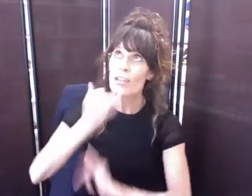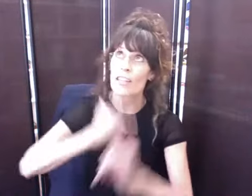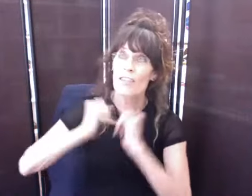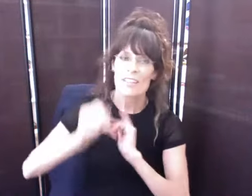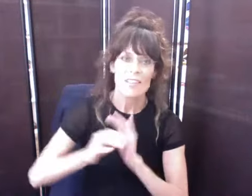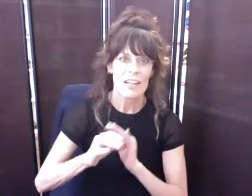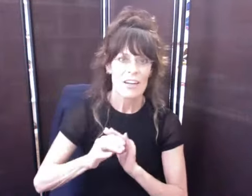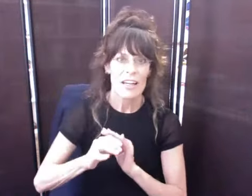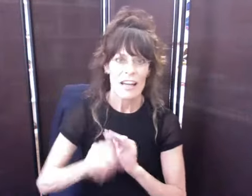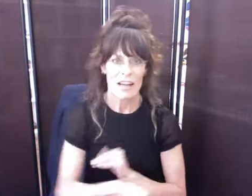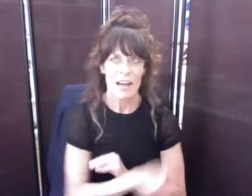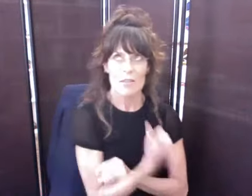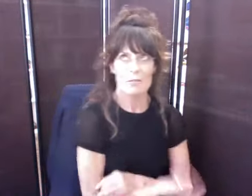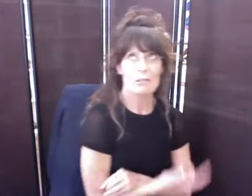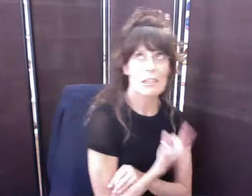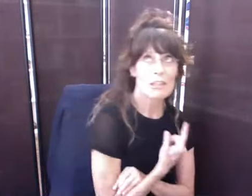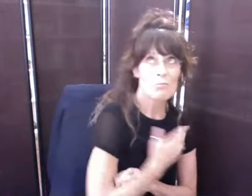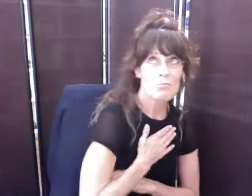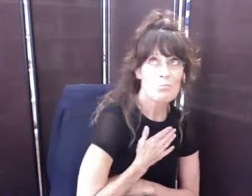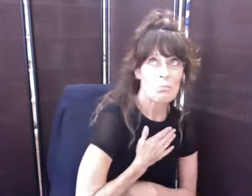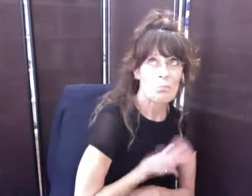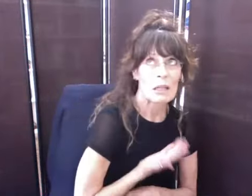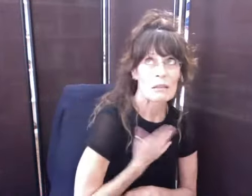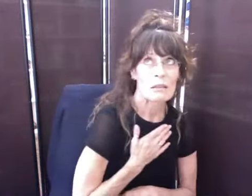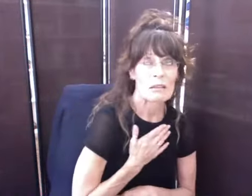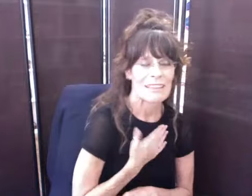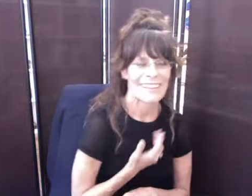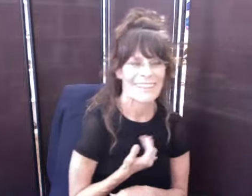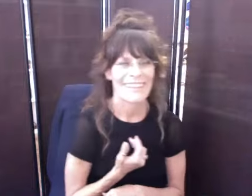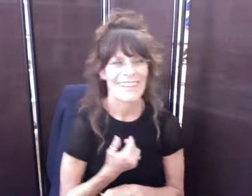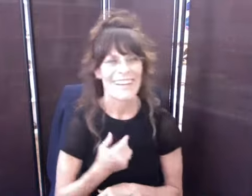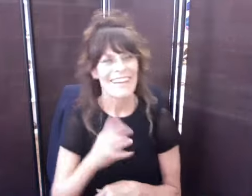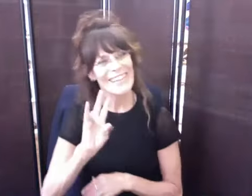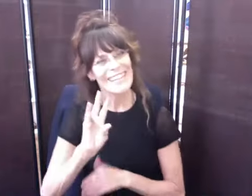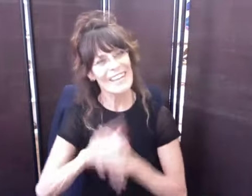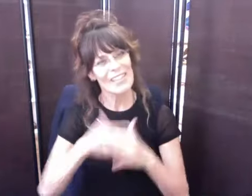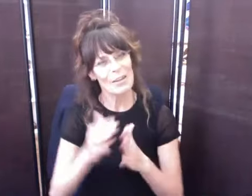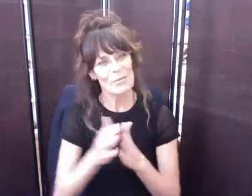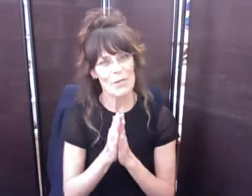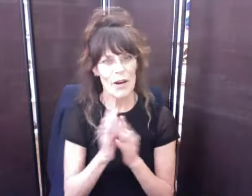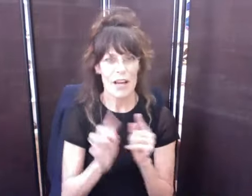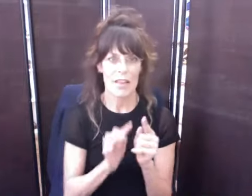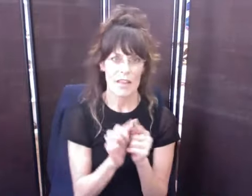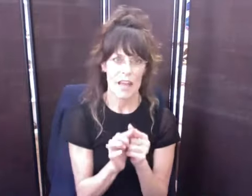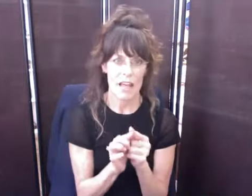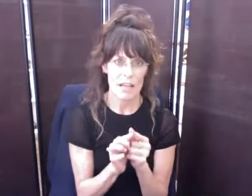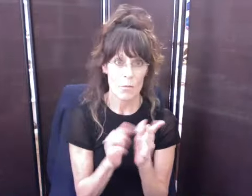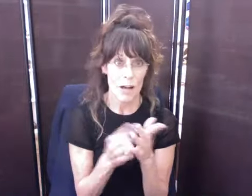to. I just prayed for the willingness. And then we said the 7-step prayer, and then we moved into what I think is absolutely the magic